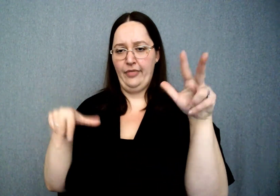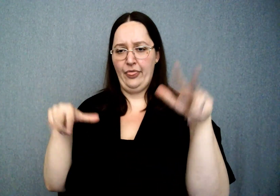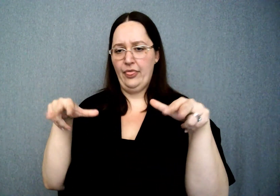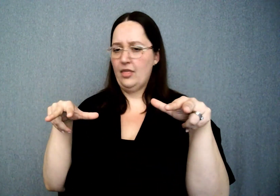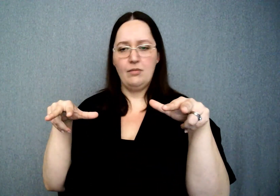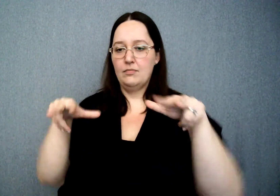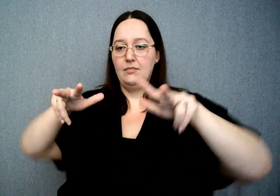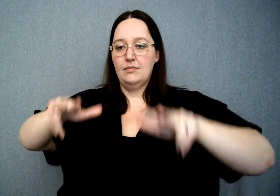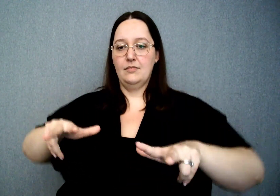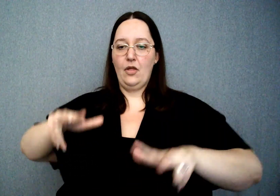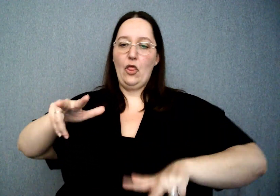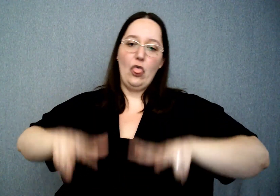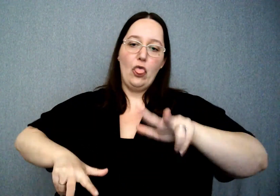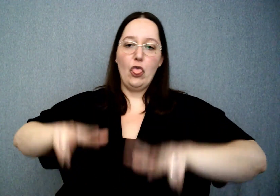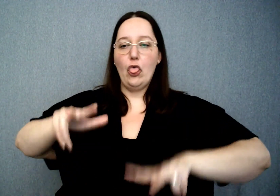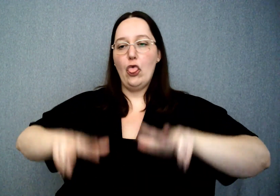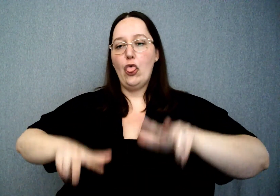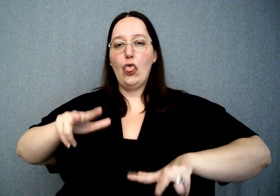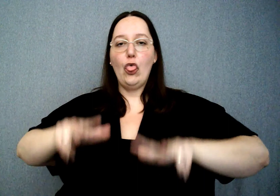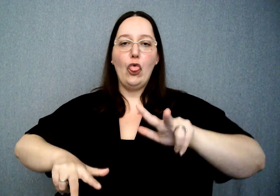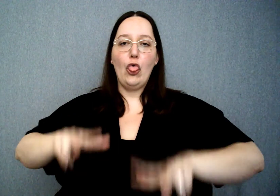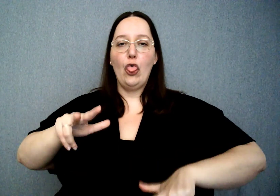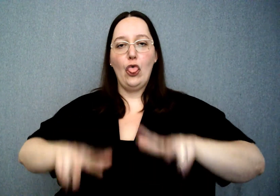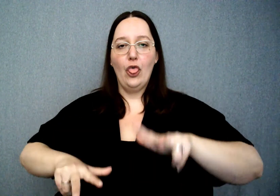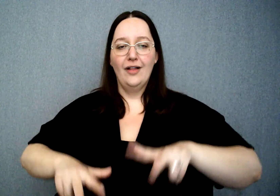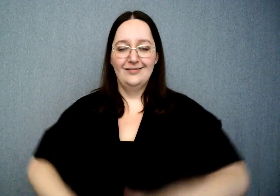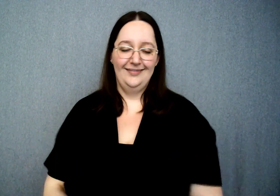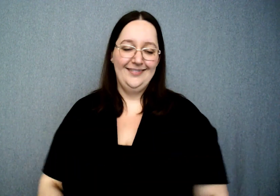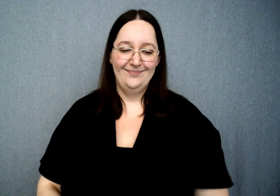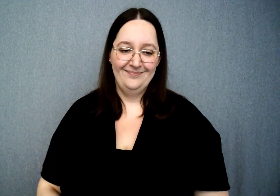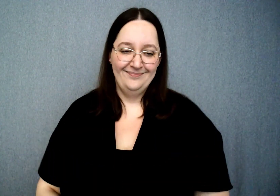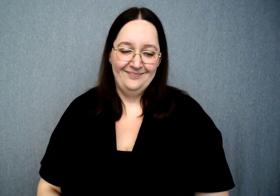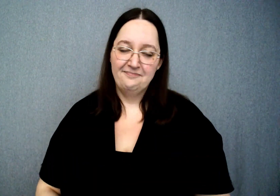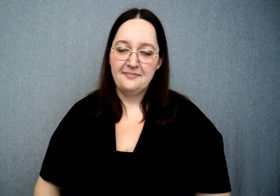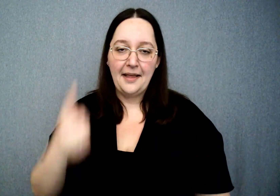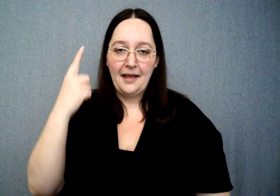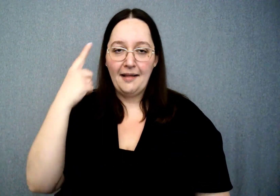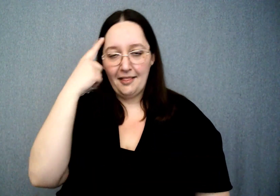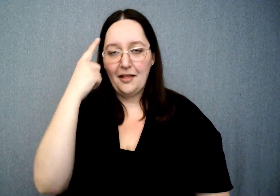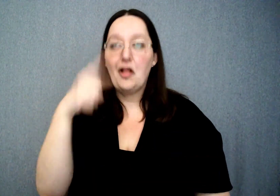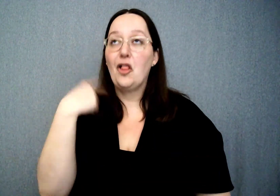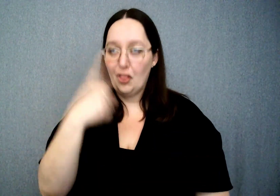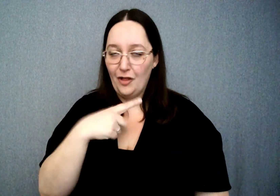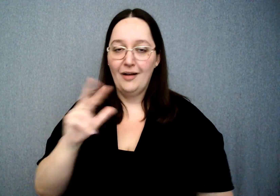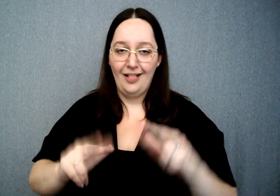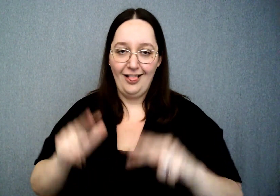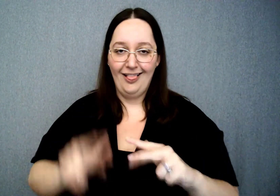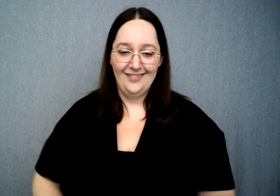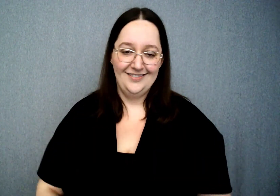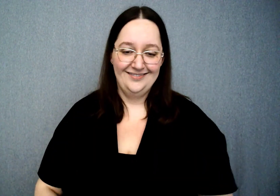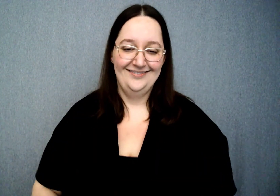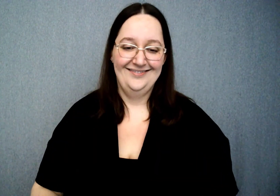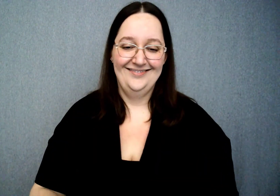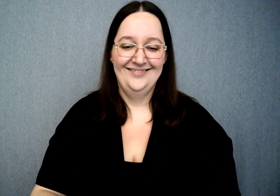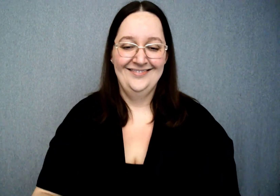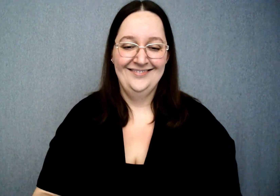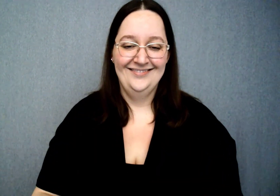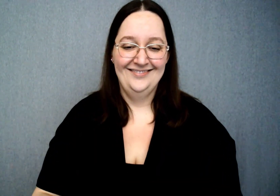Right, you're not going to tuck your elbows. Your elbows are going to be out a little bit. Awkward. I don't know. I just think it looks awkward, so it's fun for